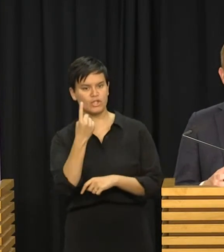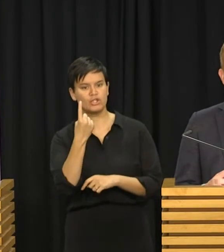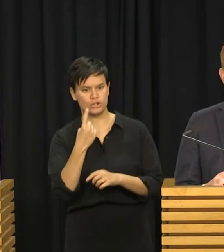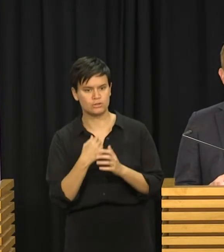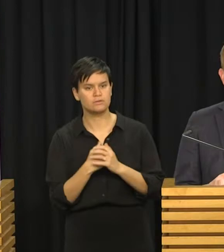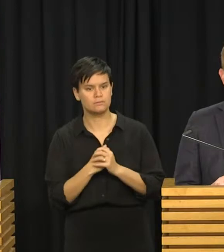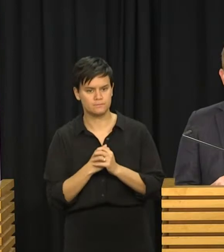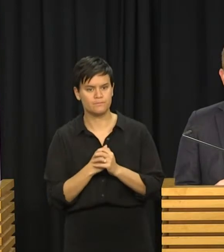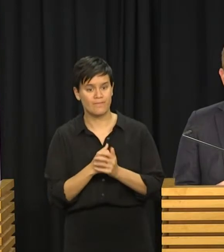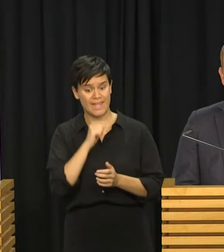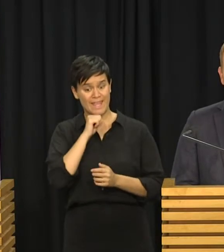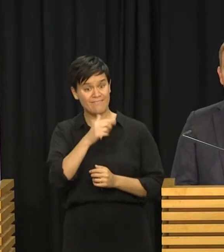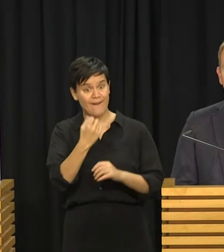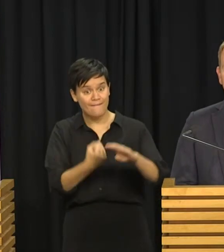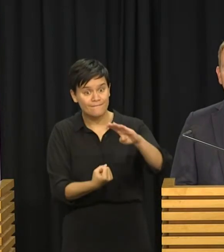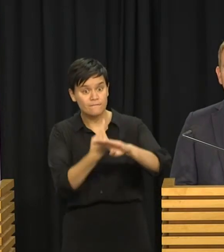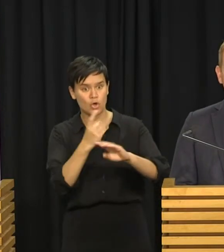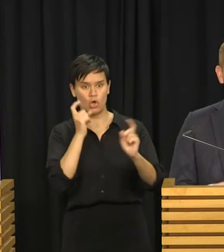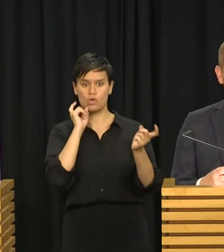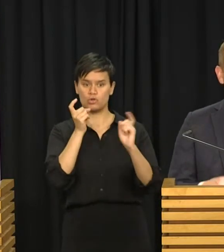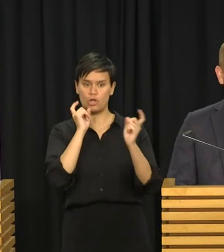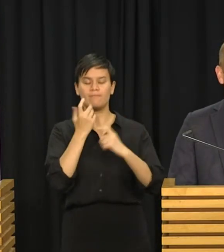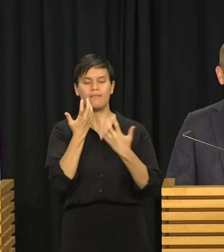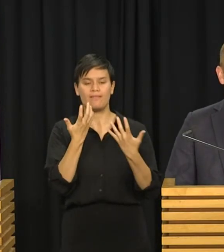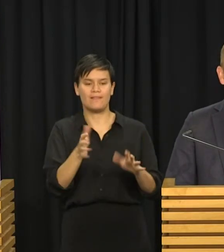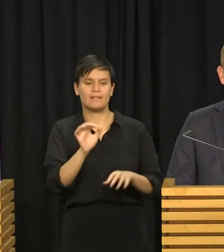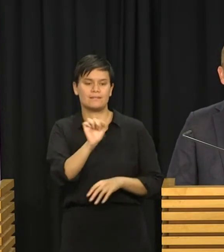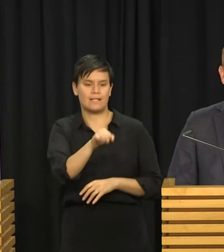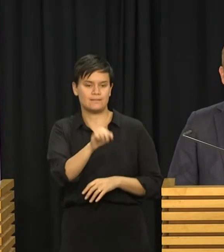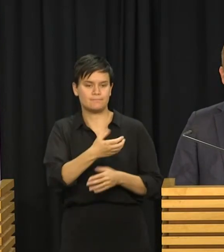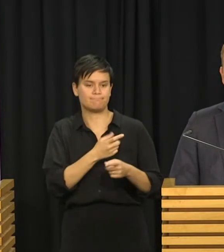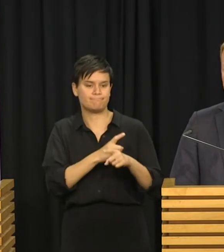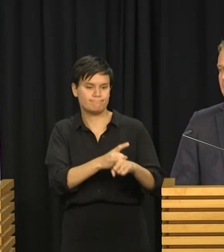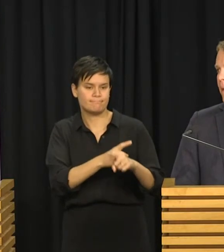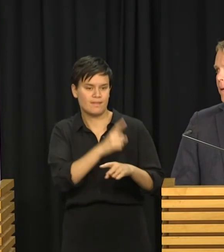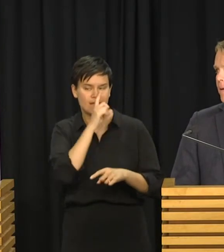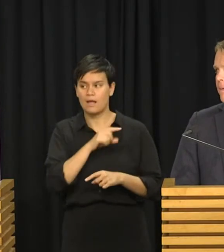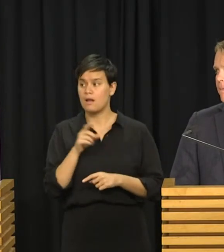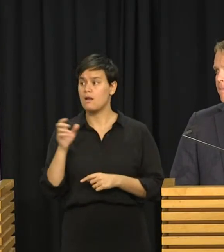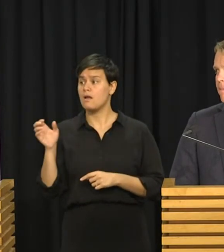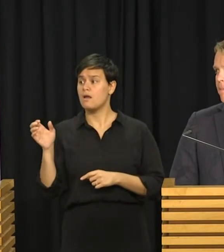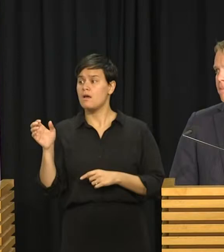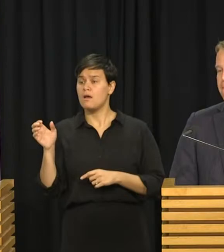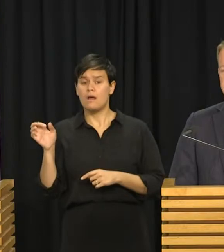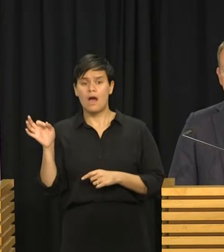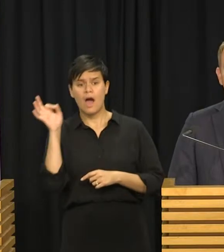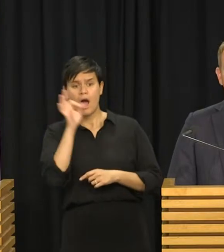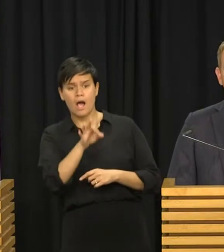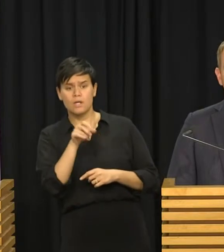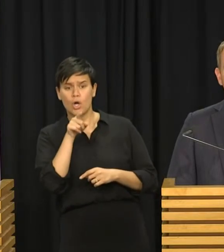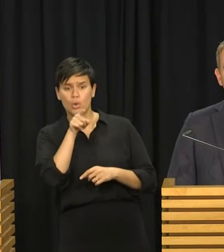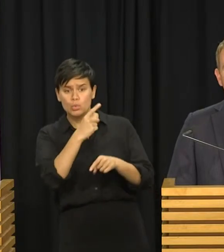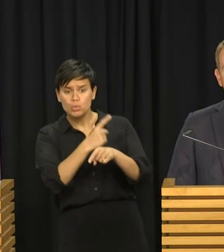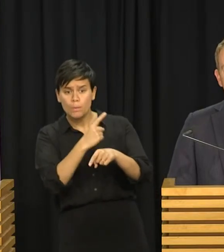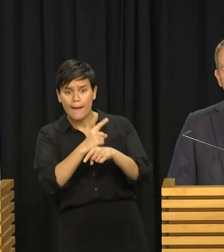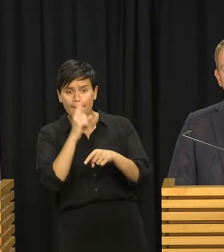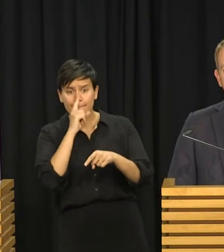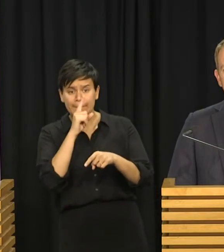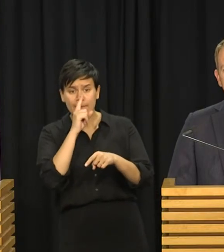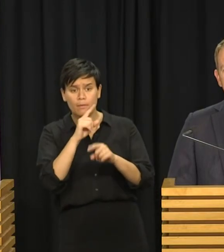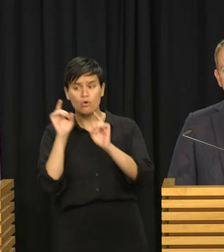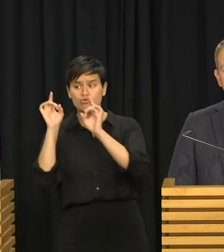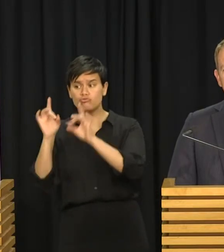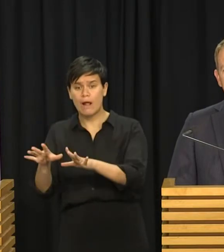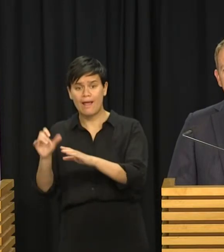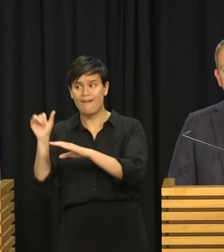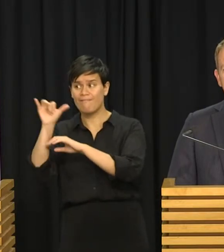any specific concerns, then of course I'd take that up with them. Are you referring to people relocating after coming off an Aussie flight? It's a question